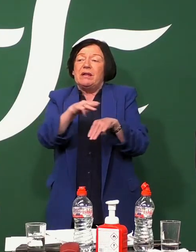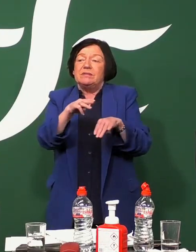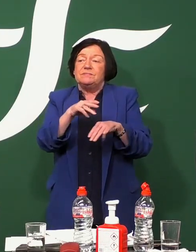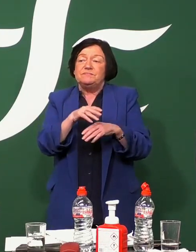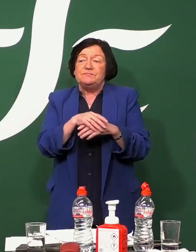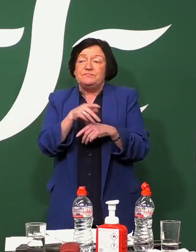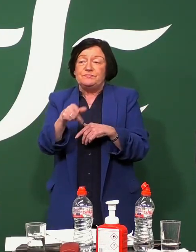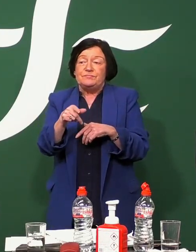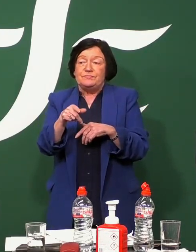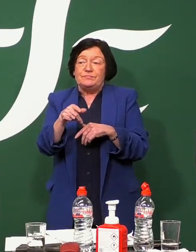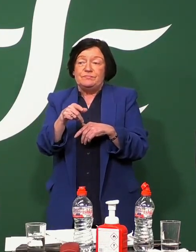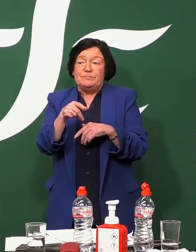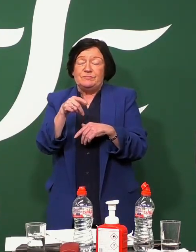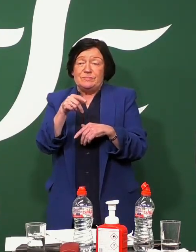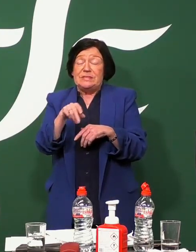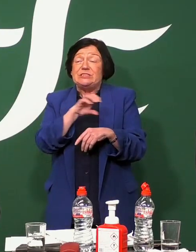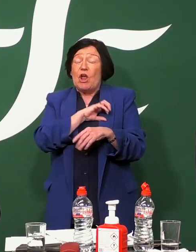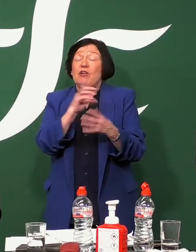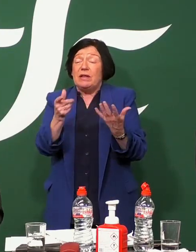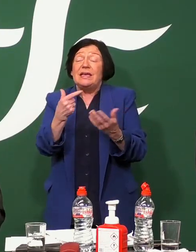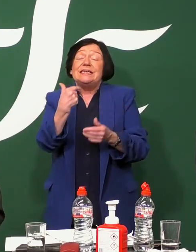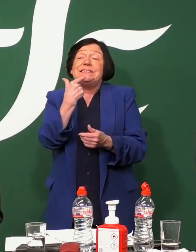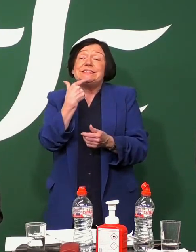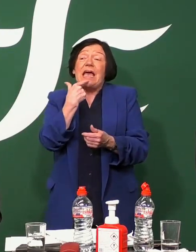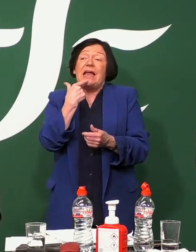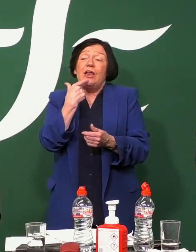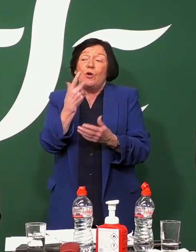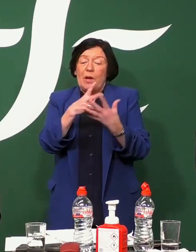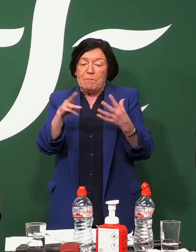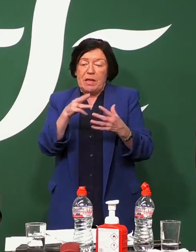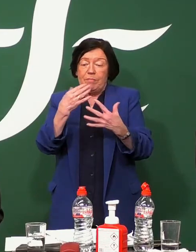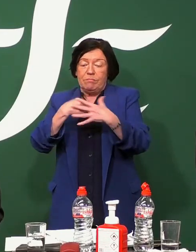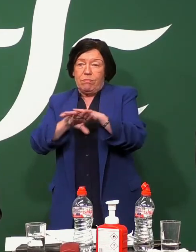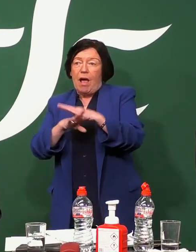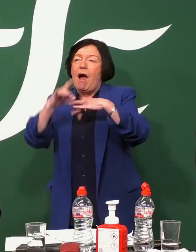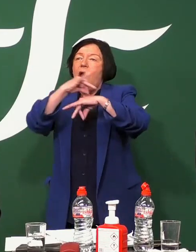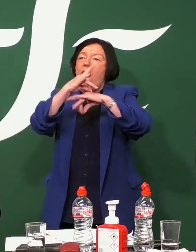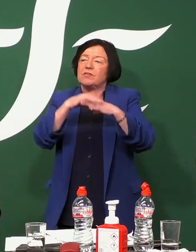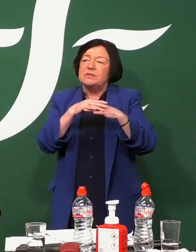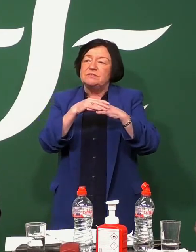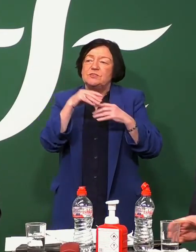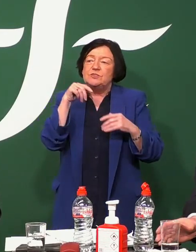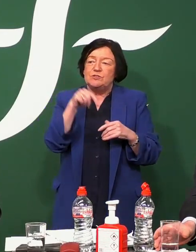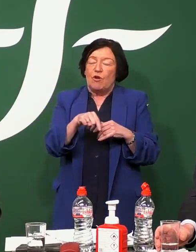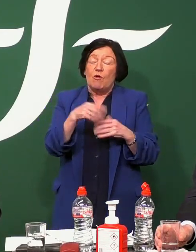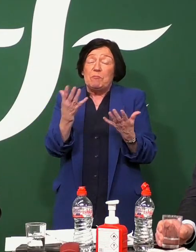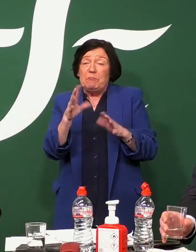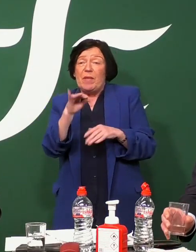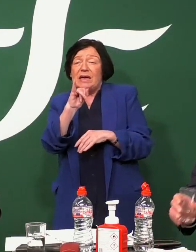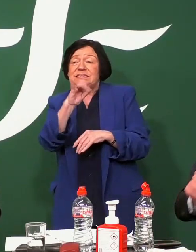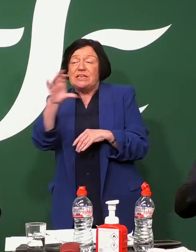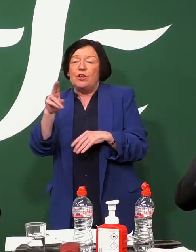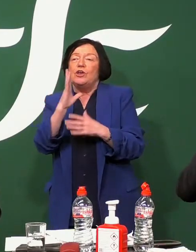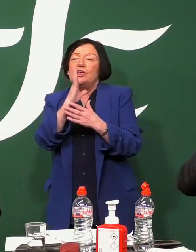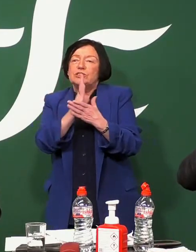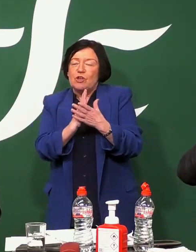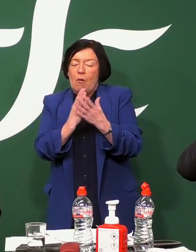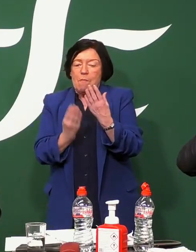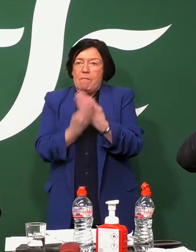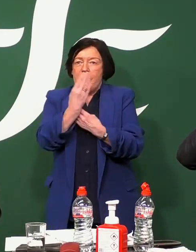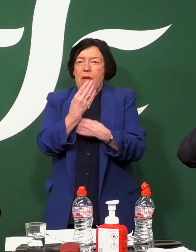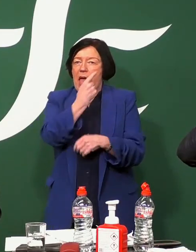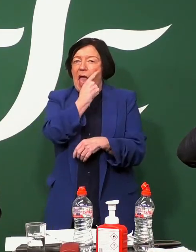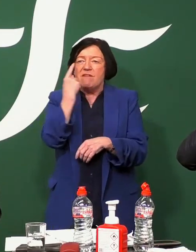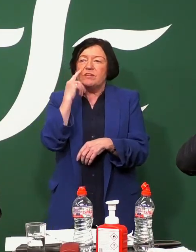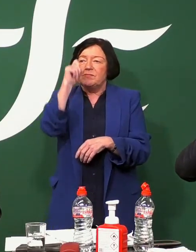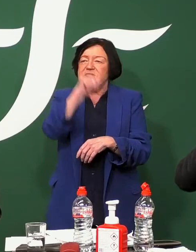hard to know which is which, but certainly yes. Secondly, once people go into hospital, are they any less likely to go to ICU? There's some emerging evidence